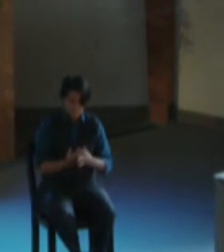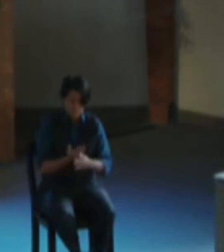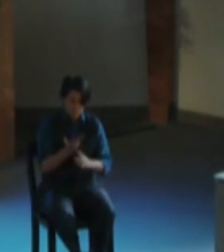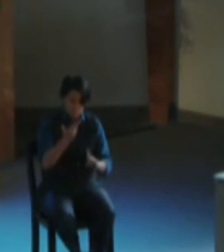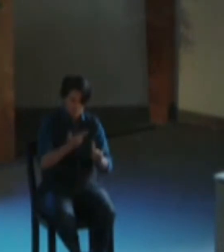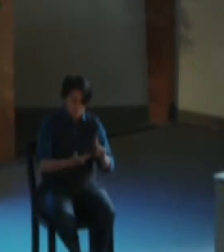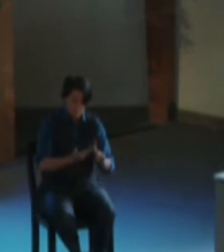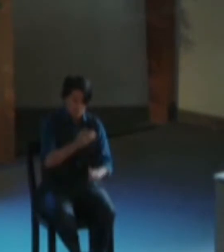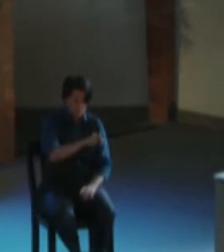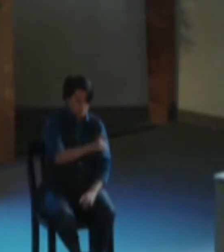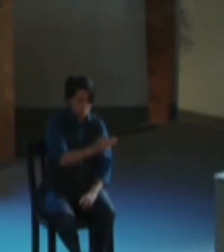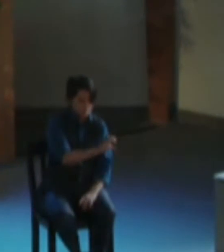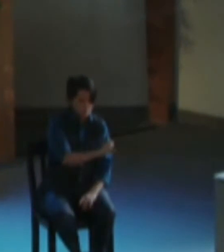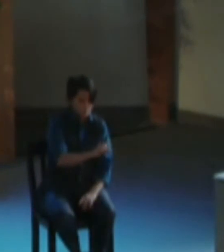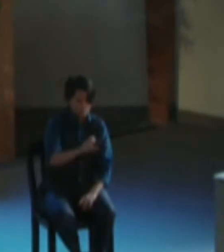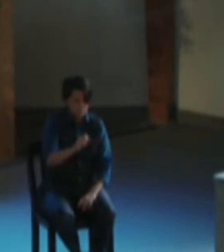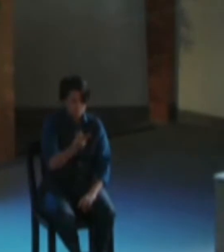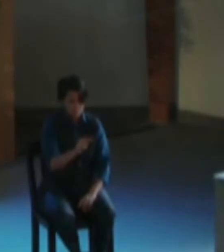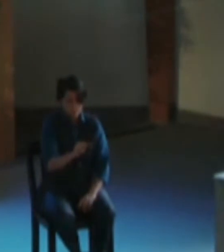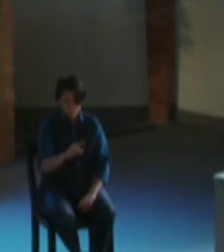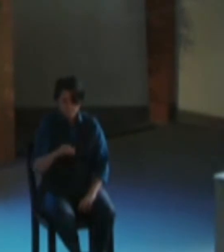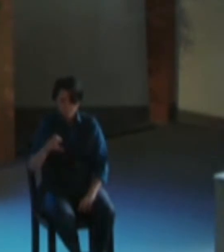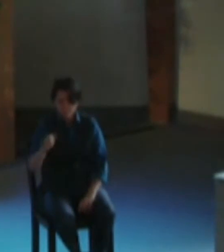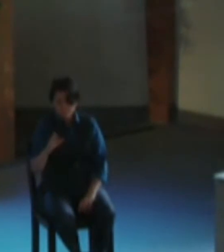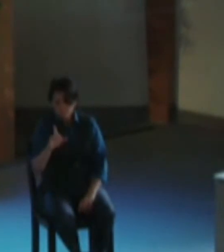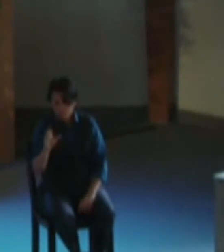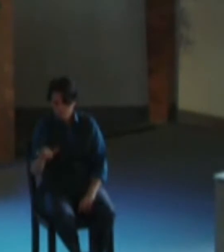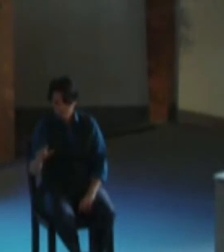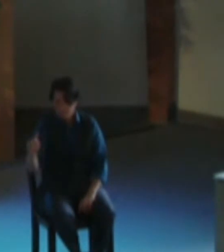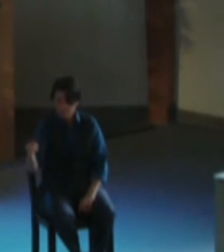James, Susan, Sally, Tammy,